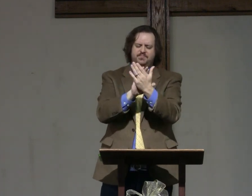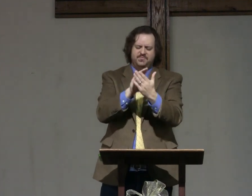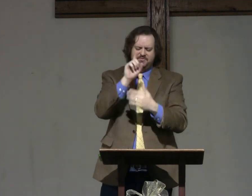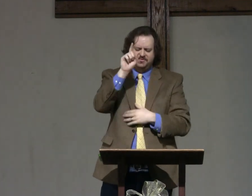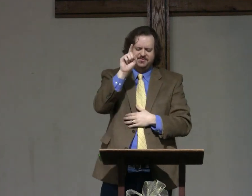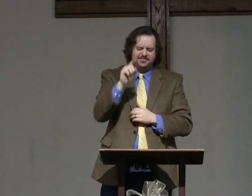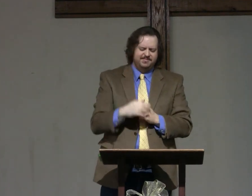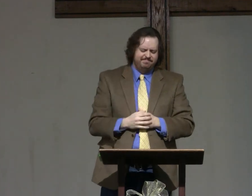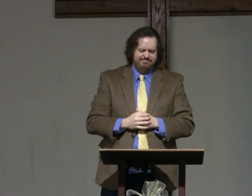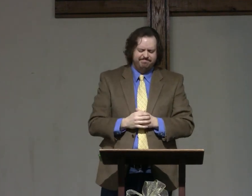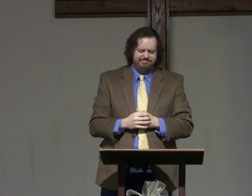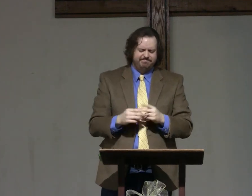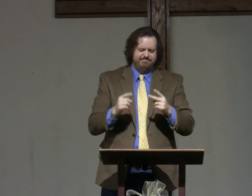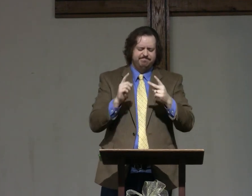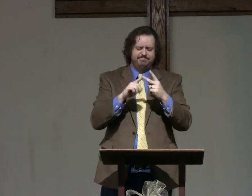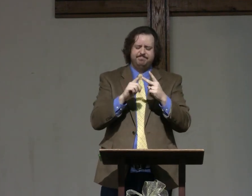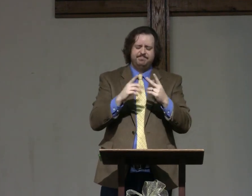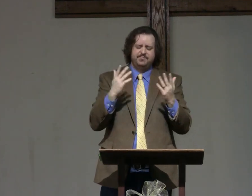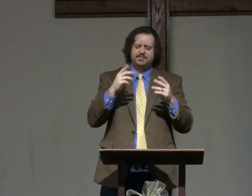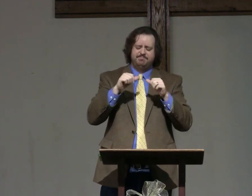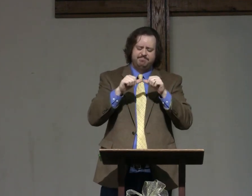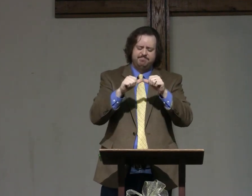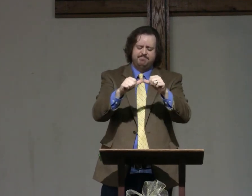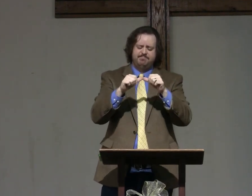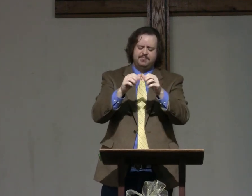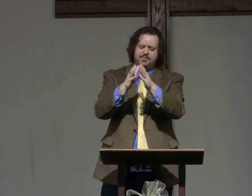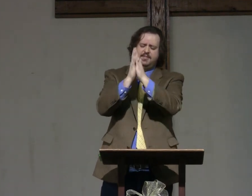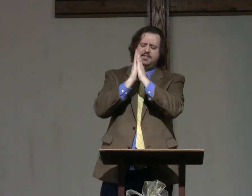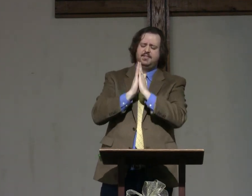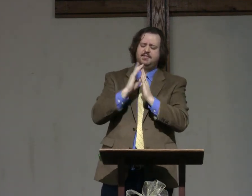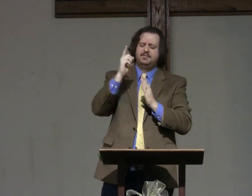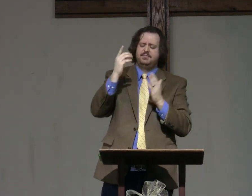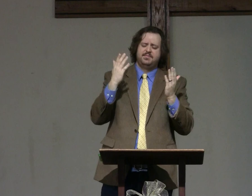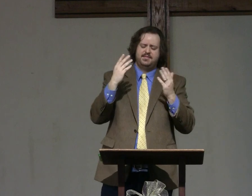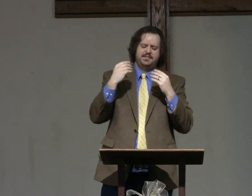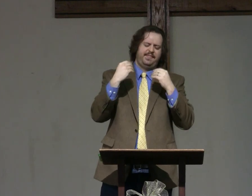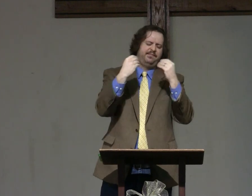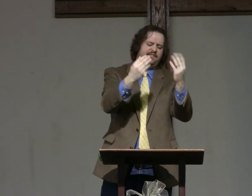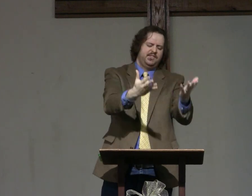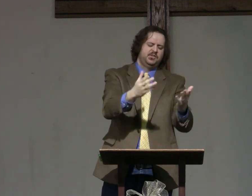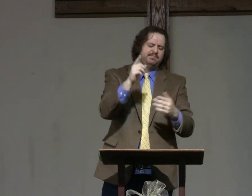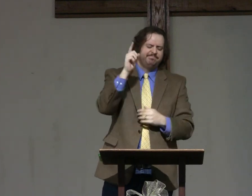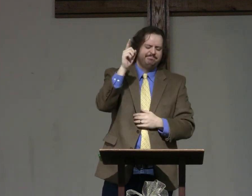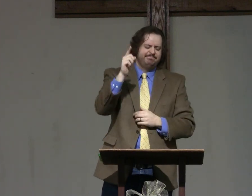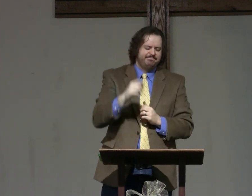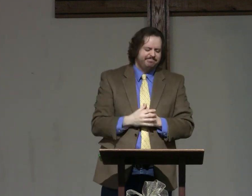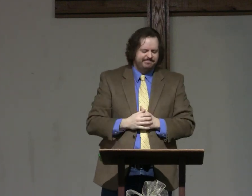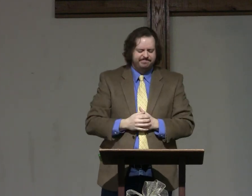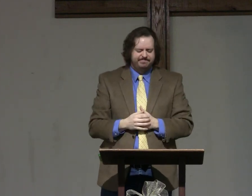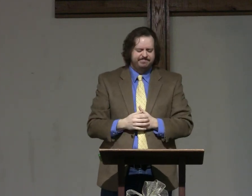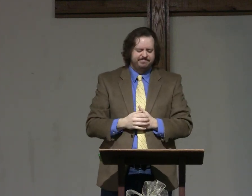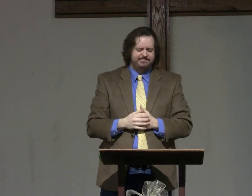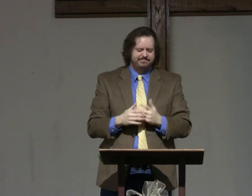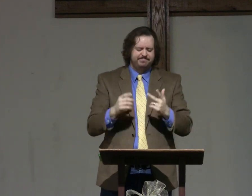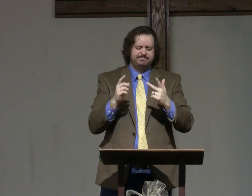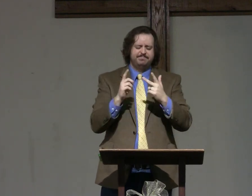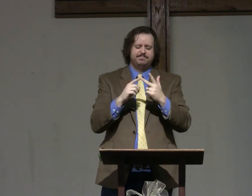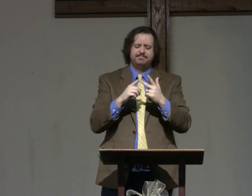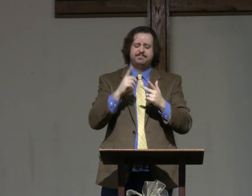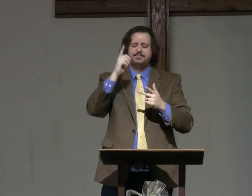We want to continue praising you. And we continue to ask you, and you will